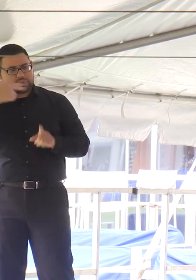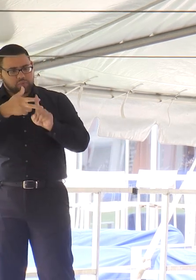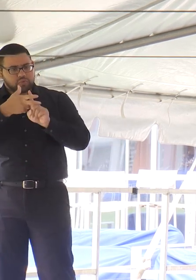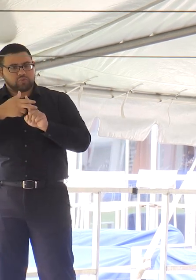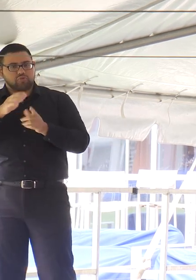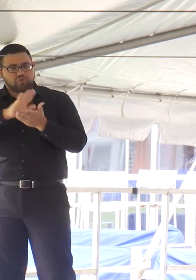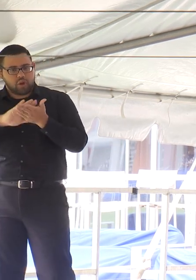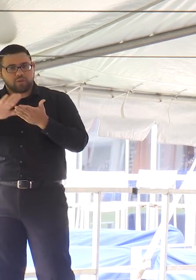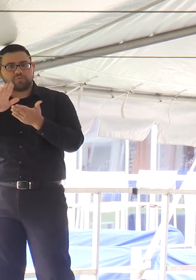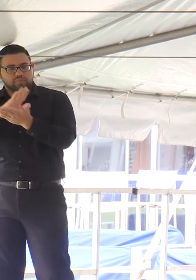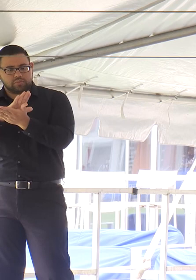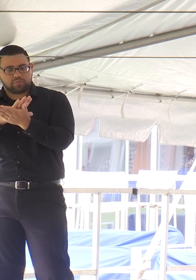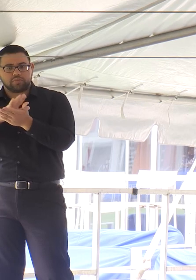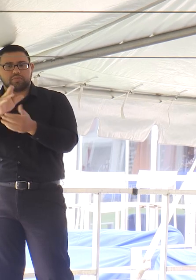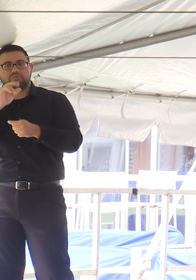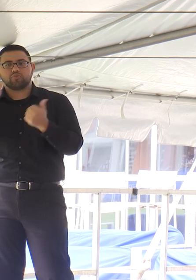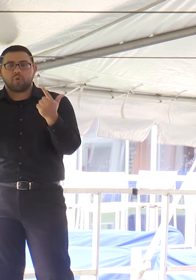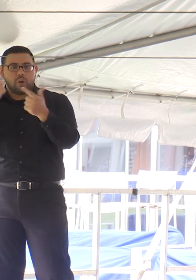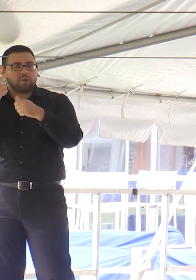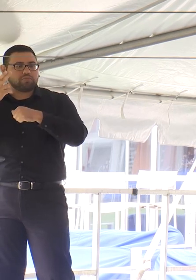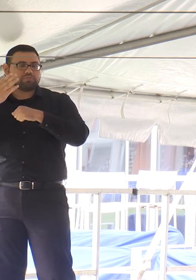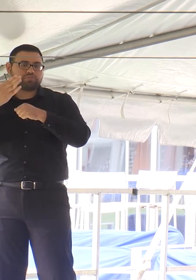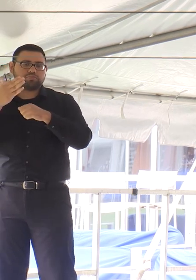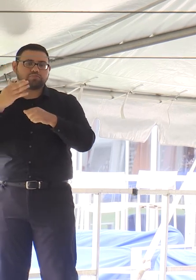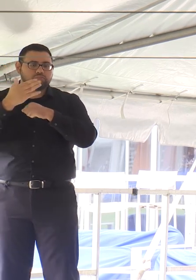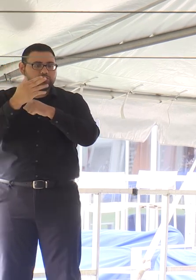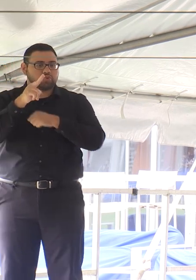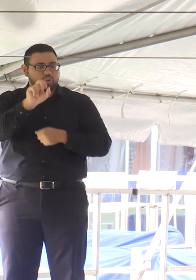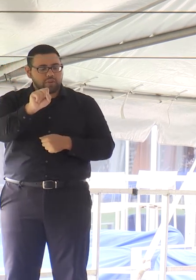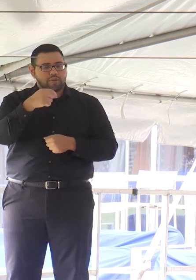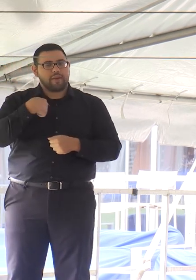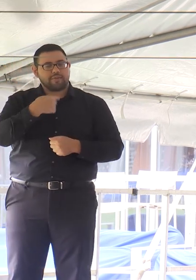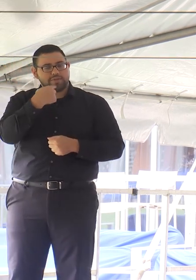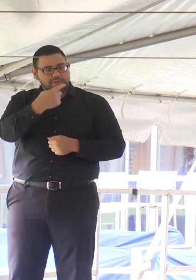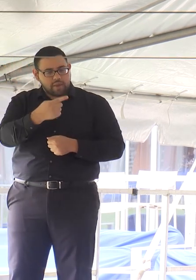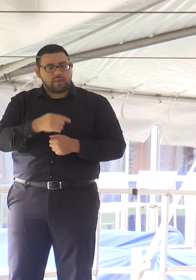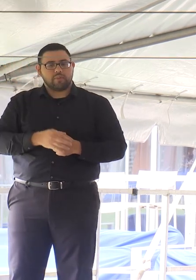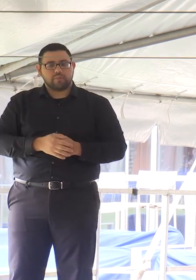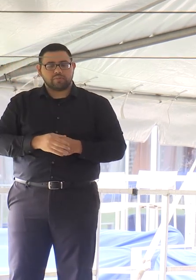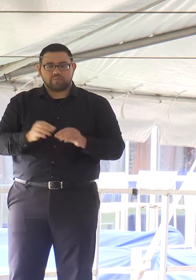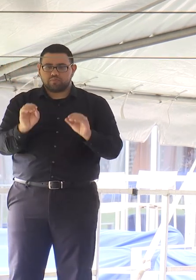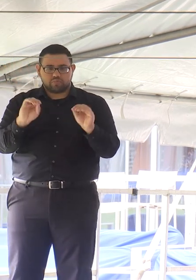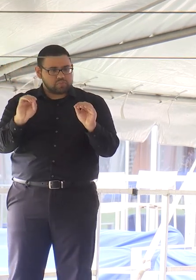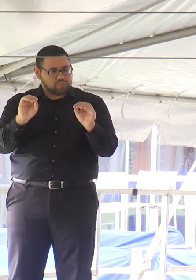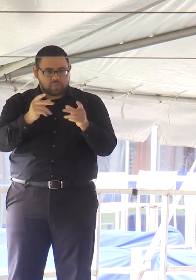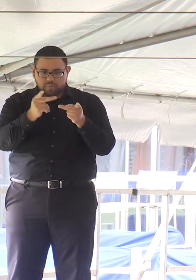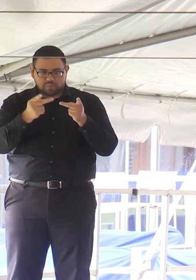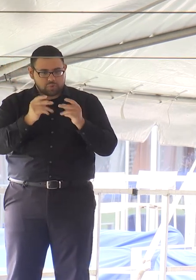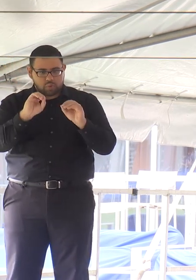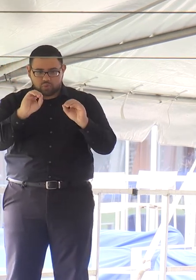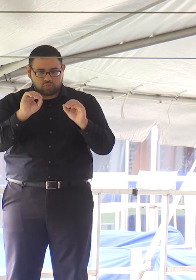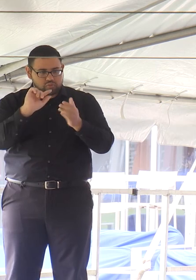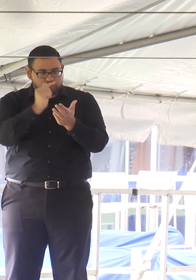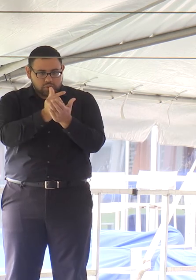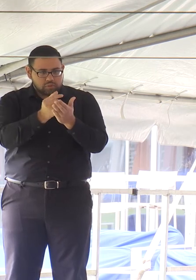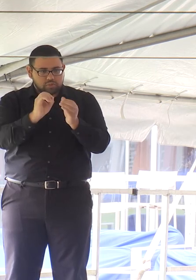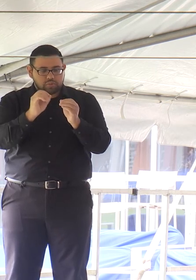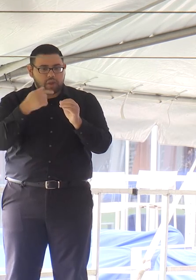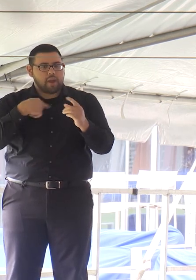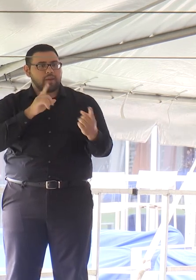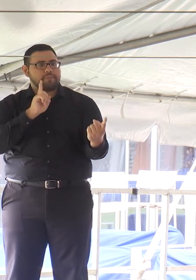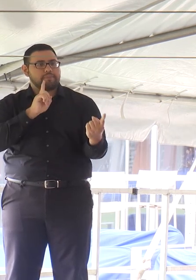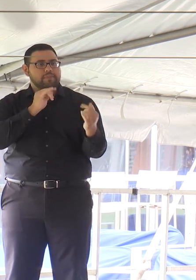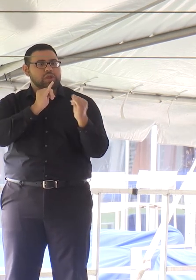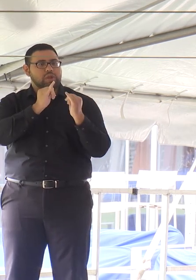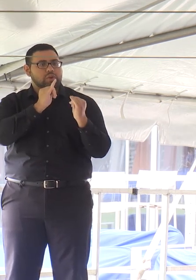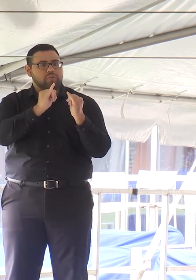college campuses nationwide. And I can tell you that no graduates, no students I've ever